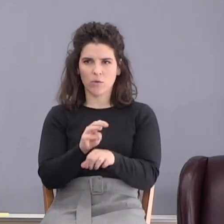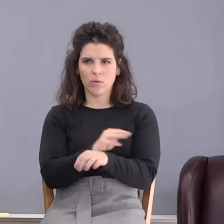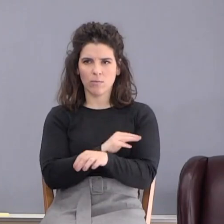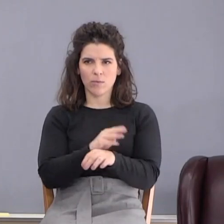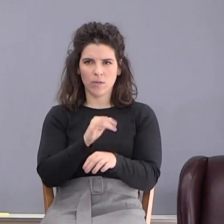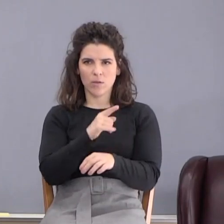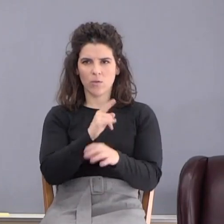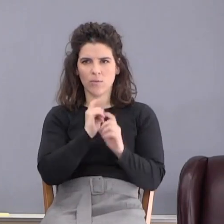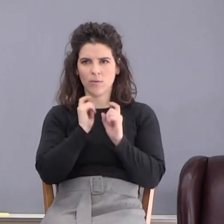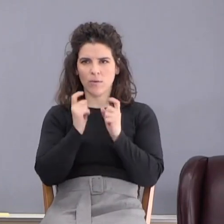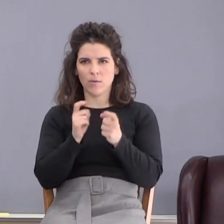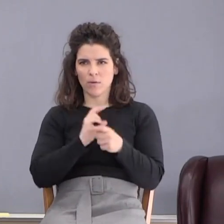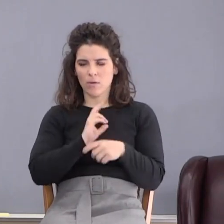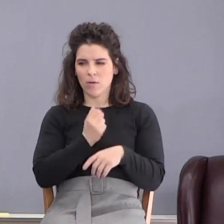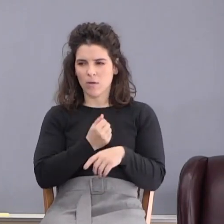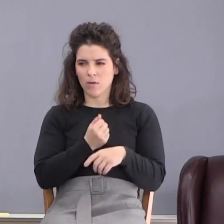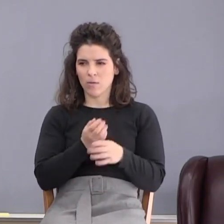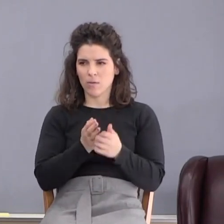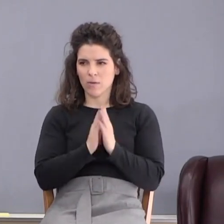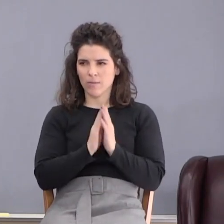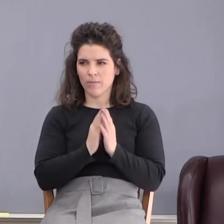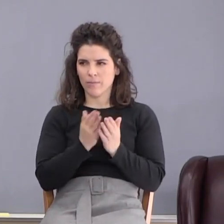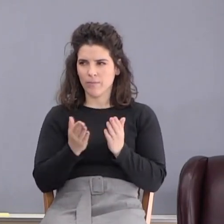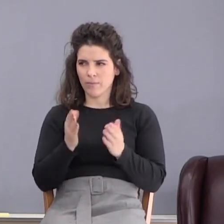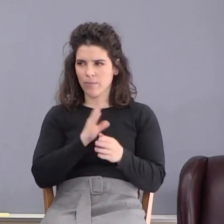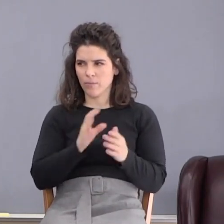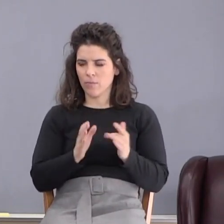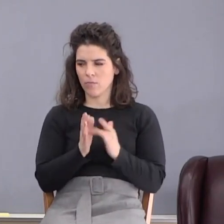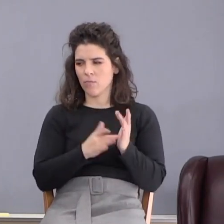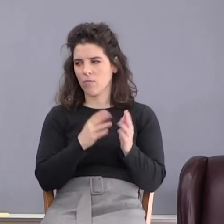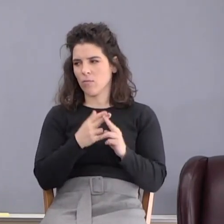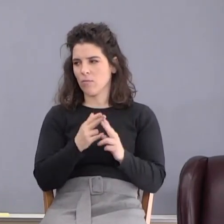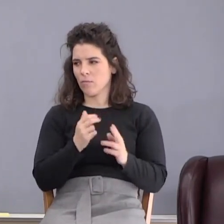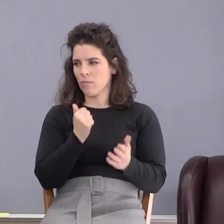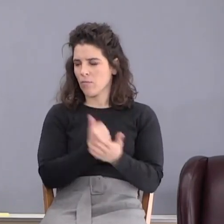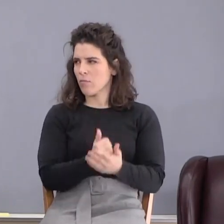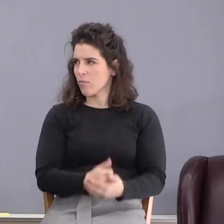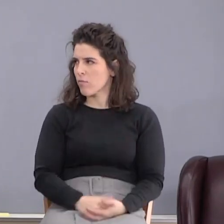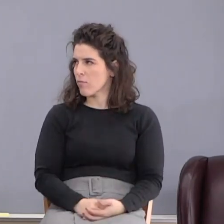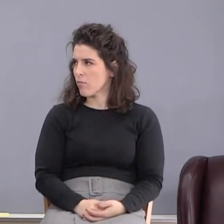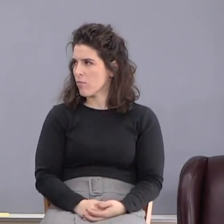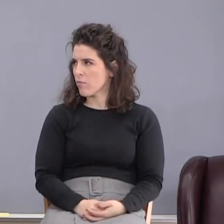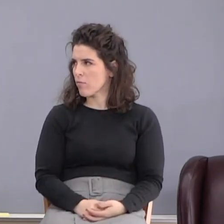that you've entrusted to us. And we ask these things in Christ Jesus' name. Amen.